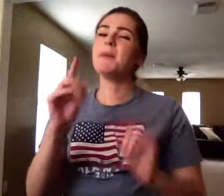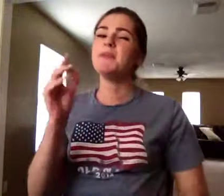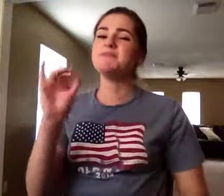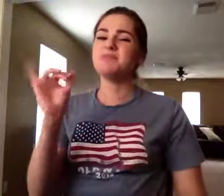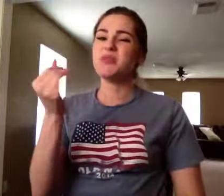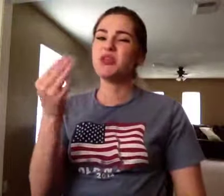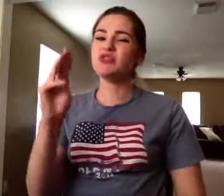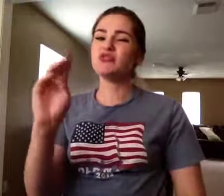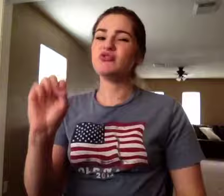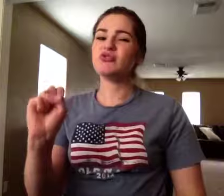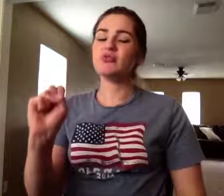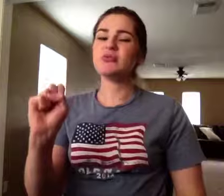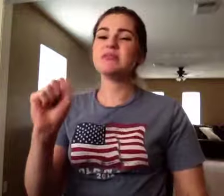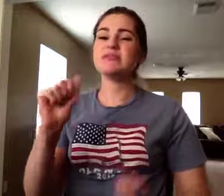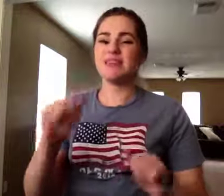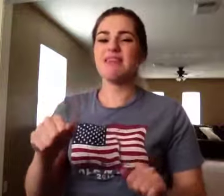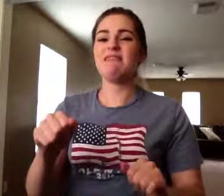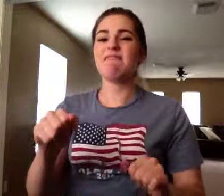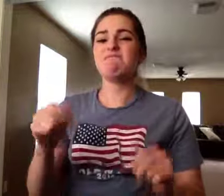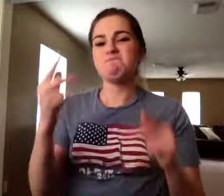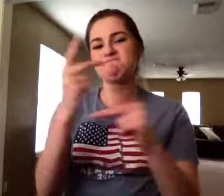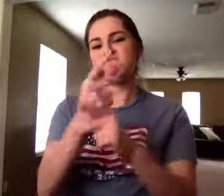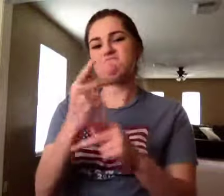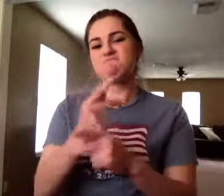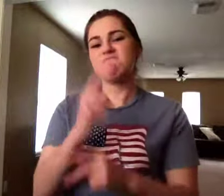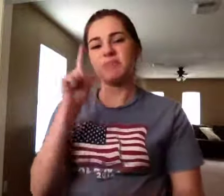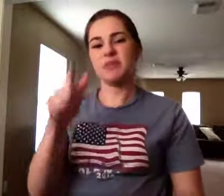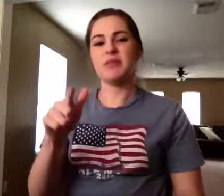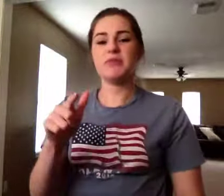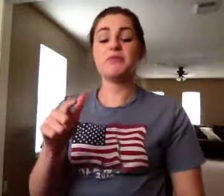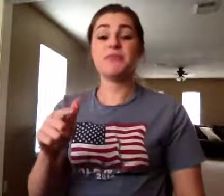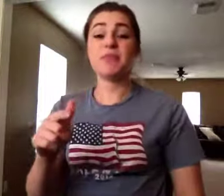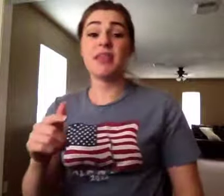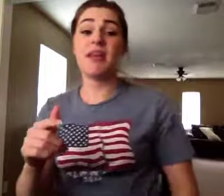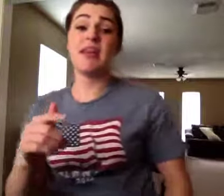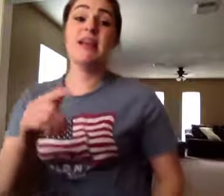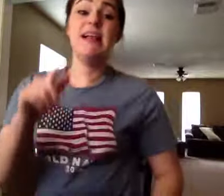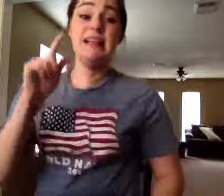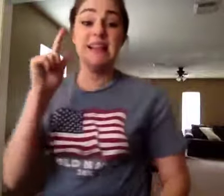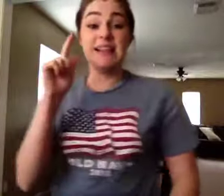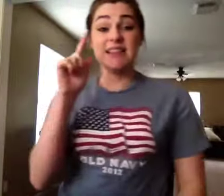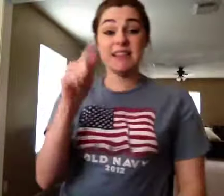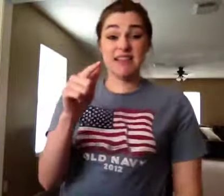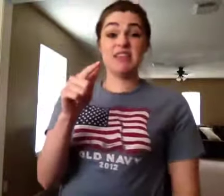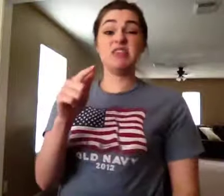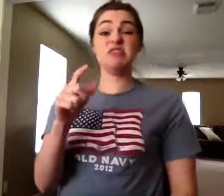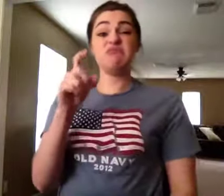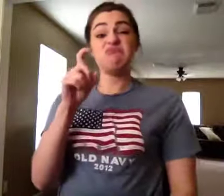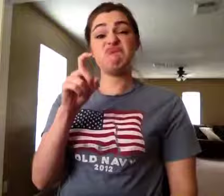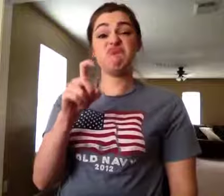later. Eventually, Mr. Jones will have to cut an opening where he can install the door.